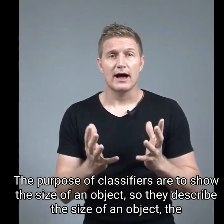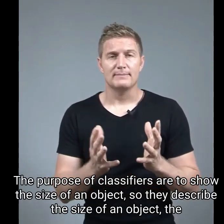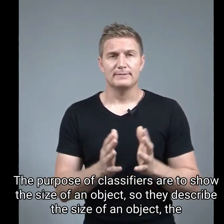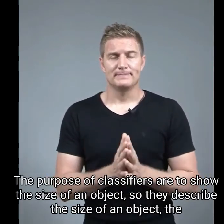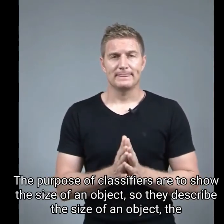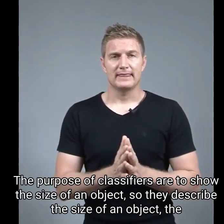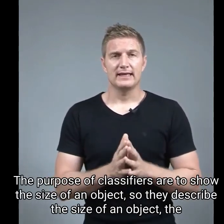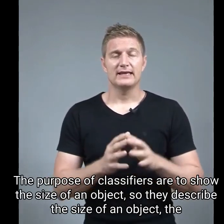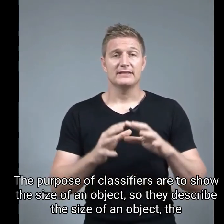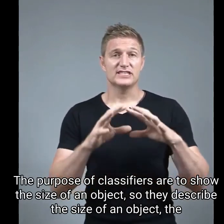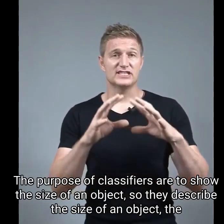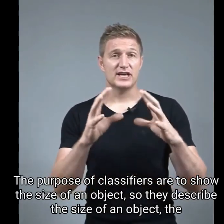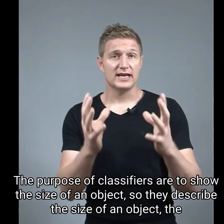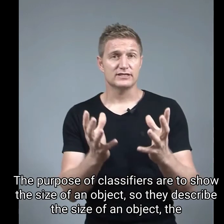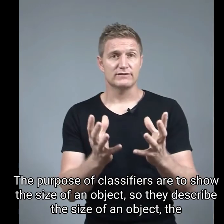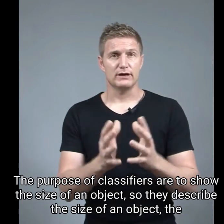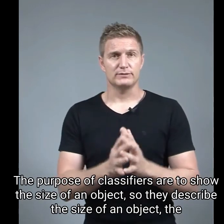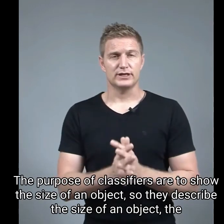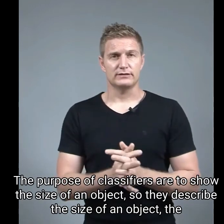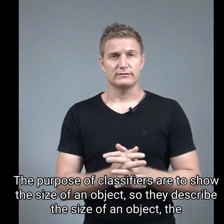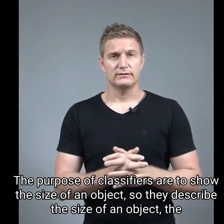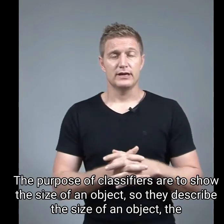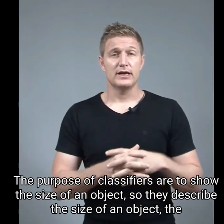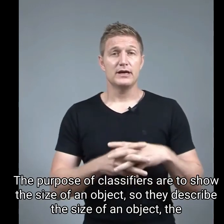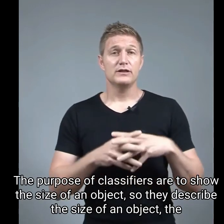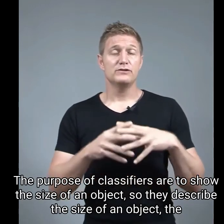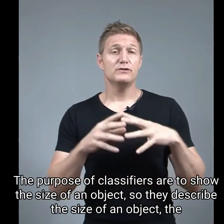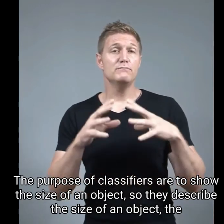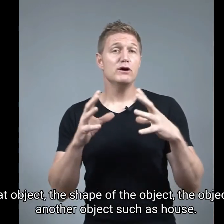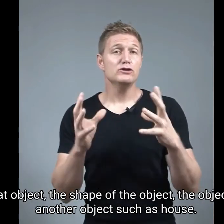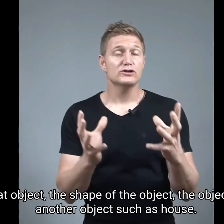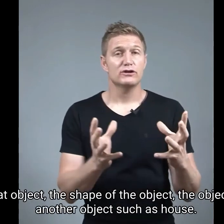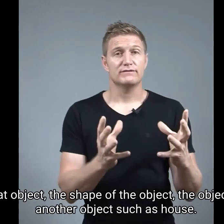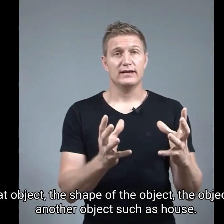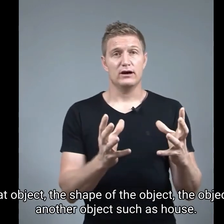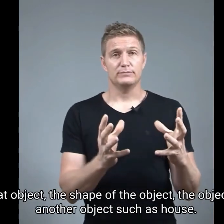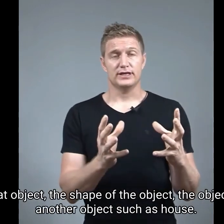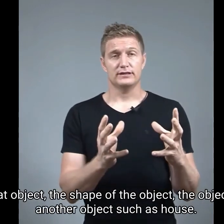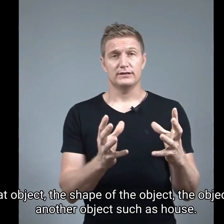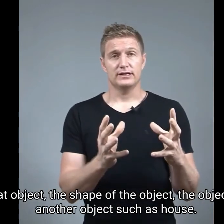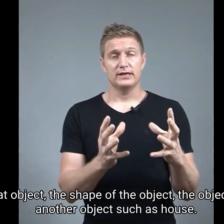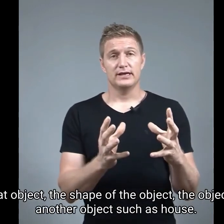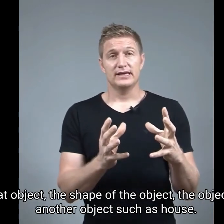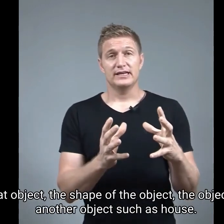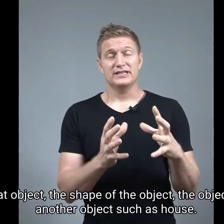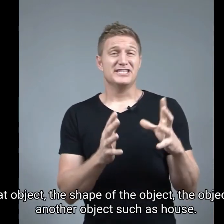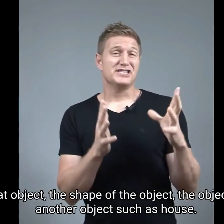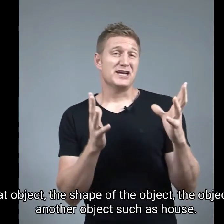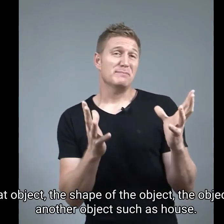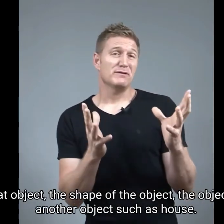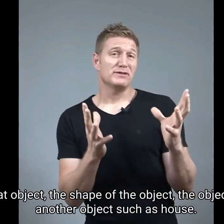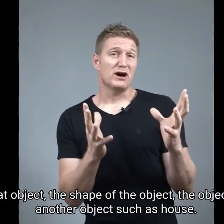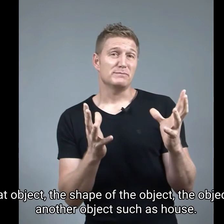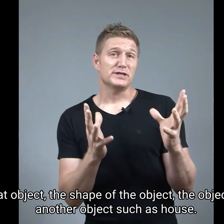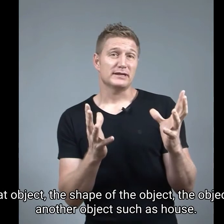describe the size of an object, the motion of that object, the shape of the object